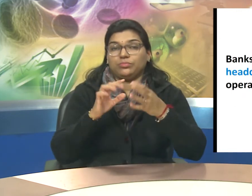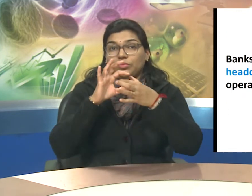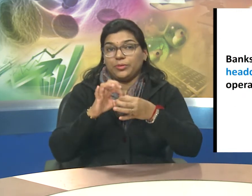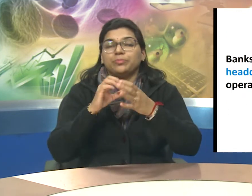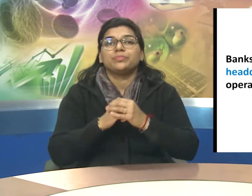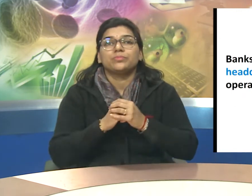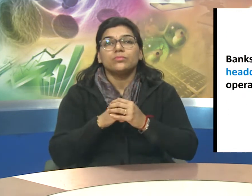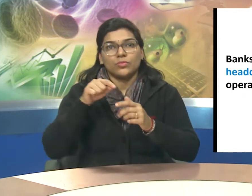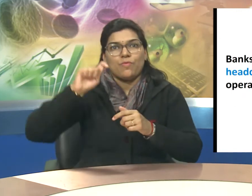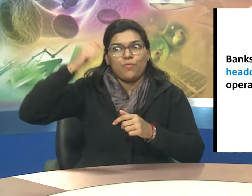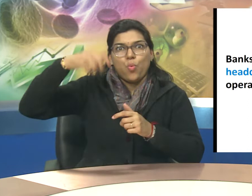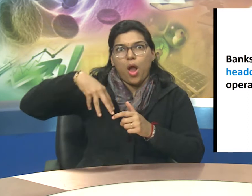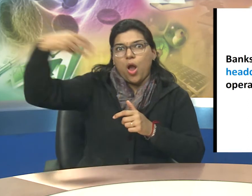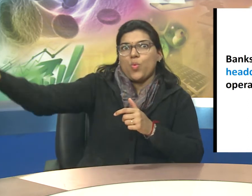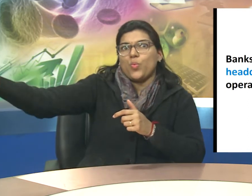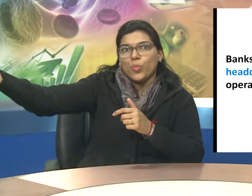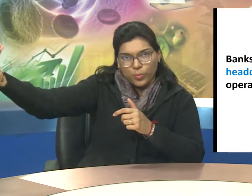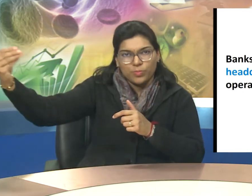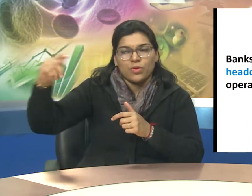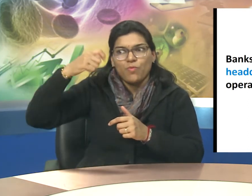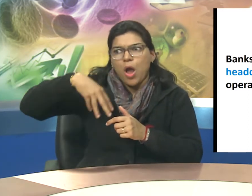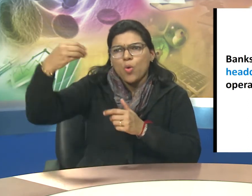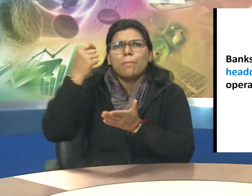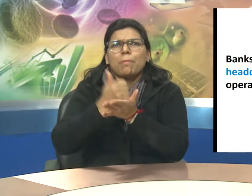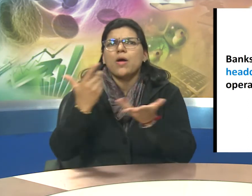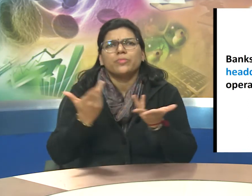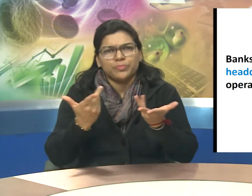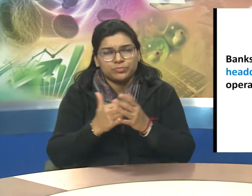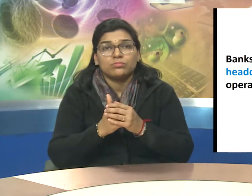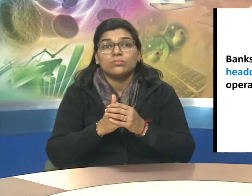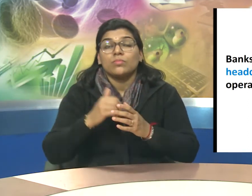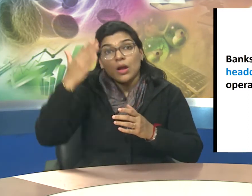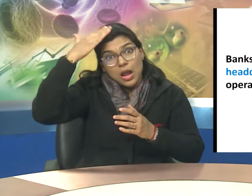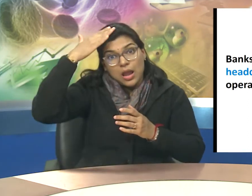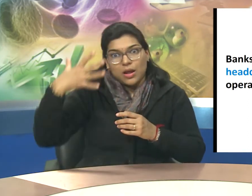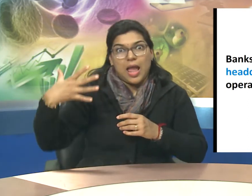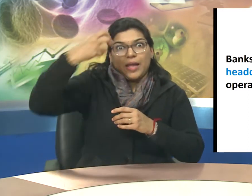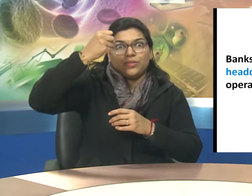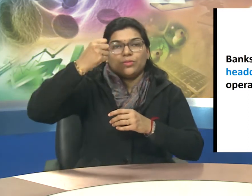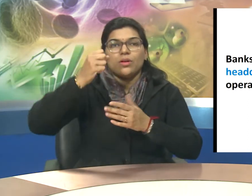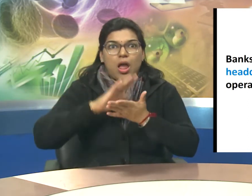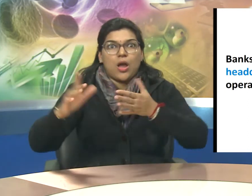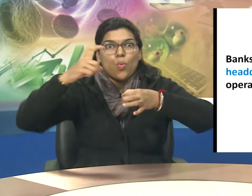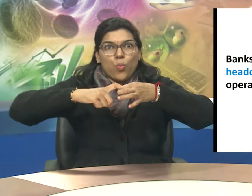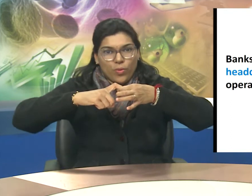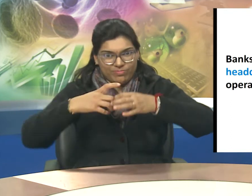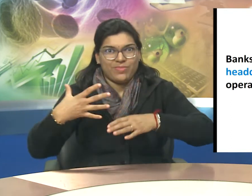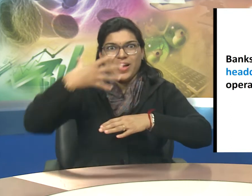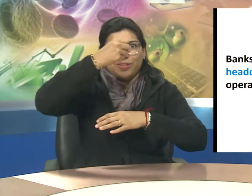Now the third one is foreign banks which are outside of our country. So we all know that banks